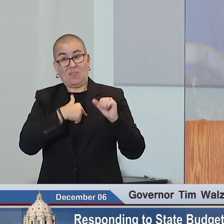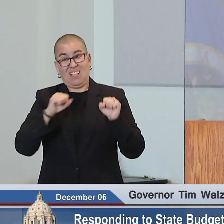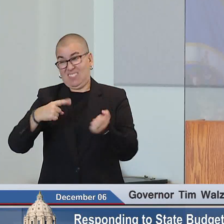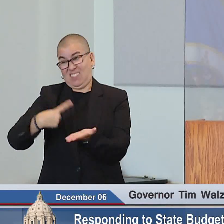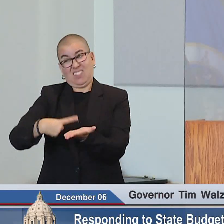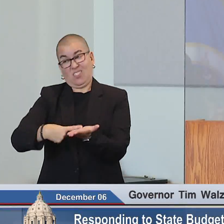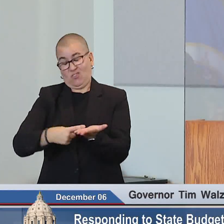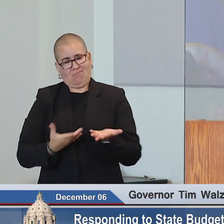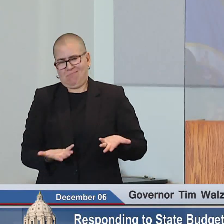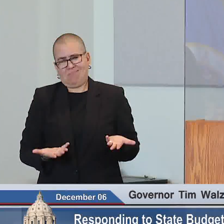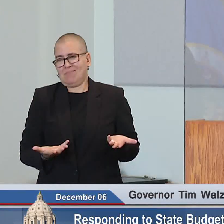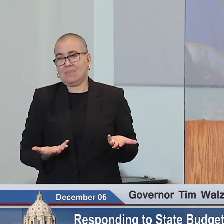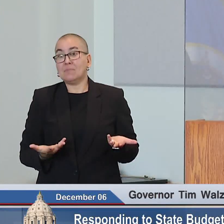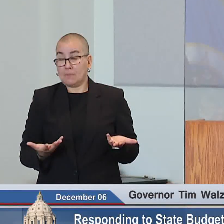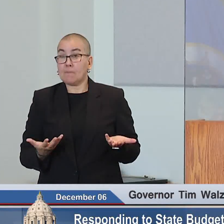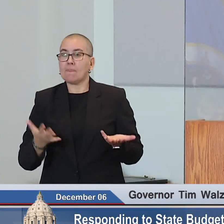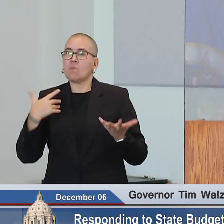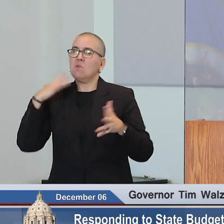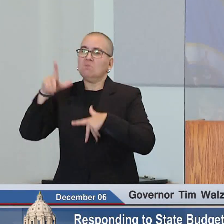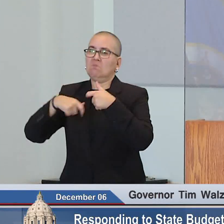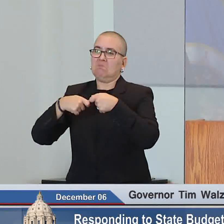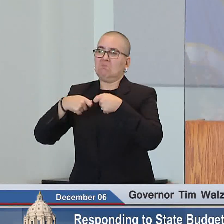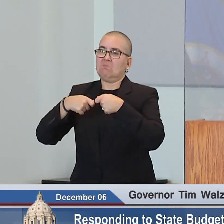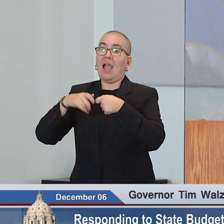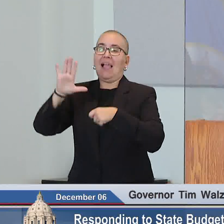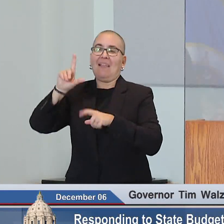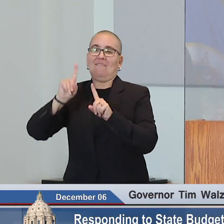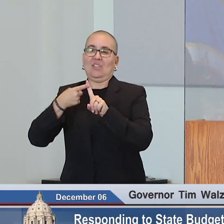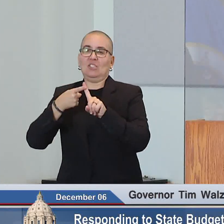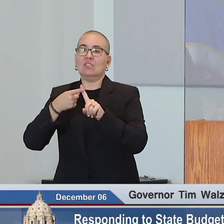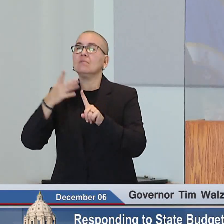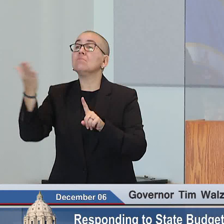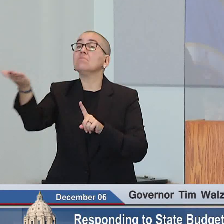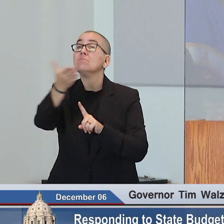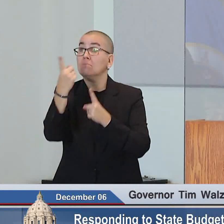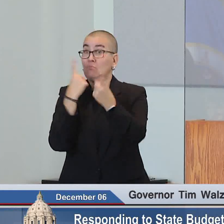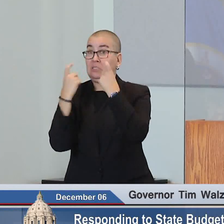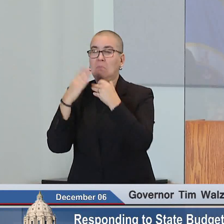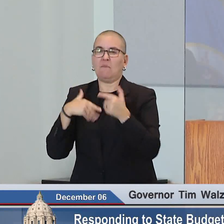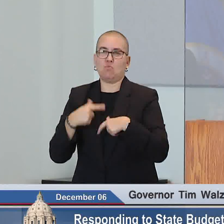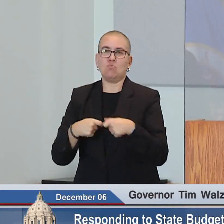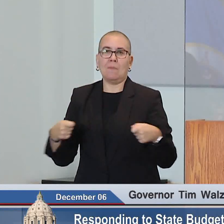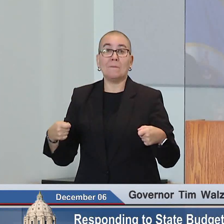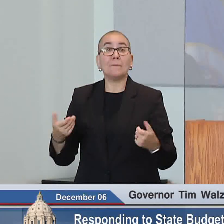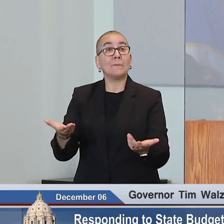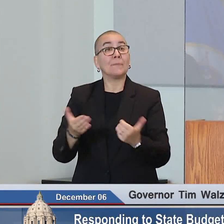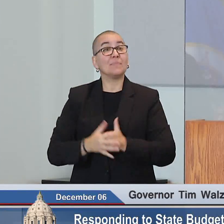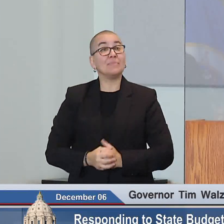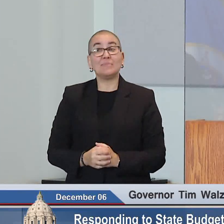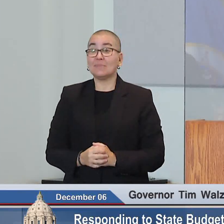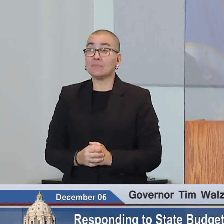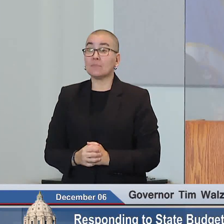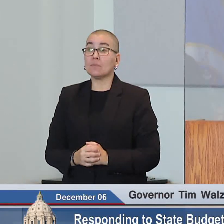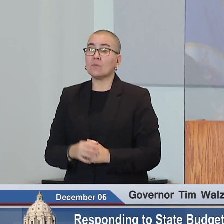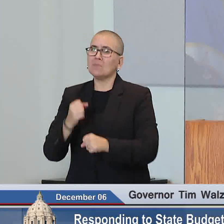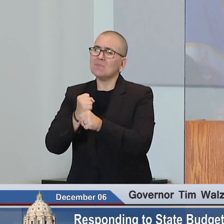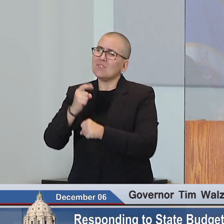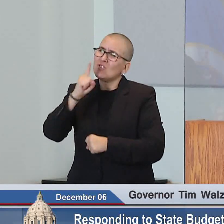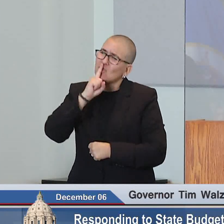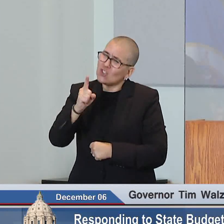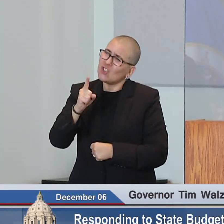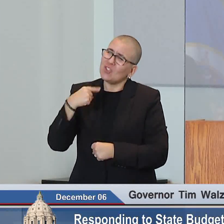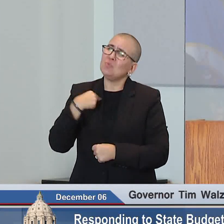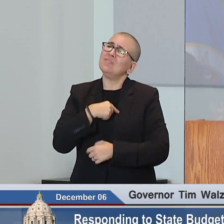some questions from all of you. The continuing strive to make sure that we are as efficient as we can possibly be. Make sure that we're